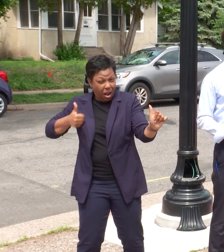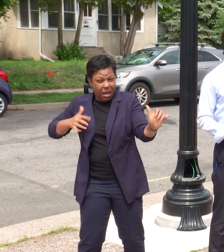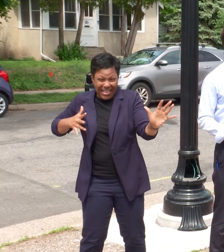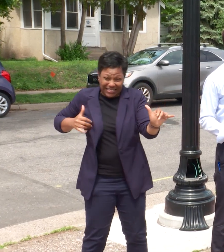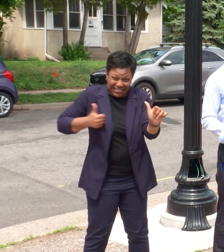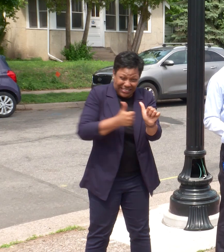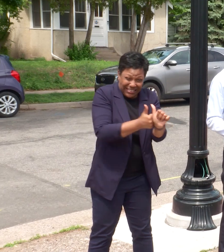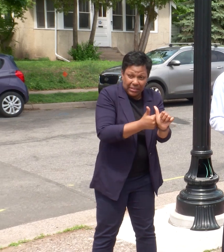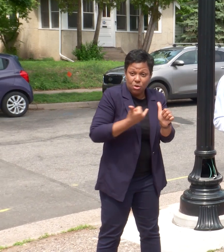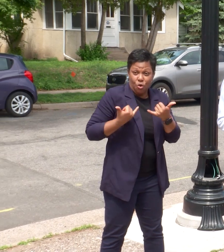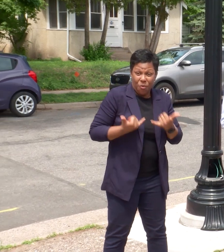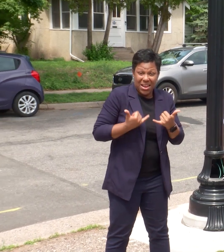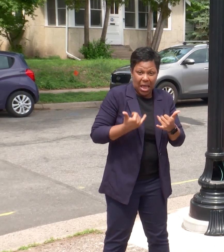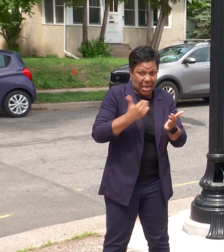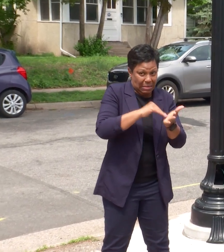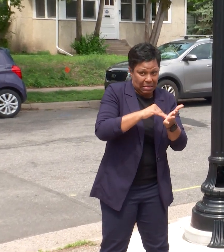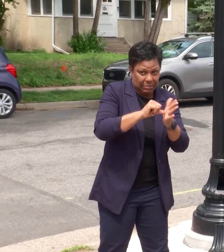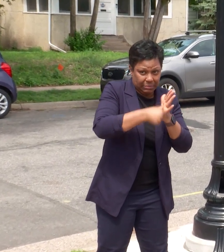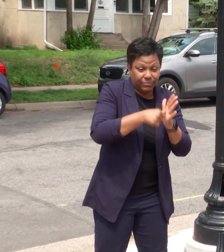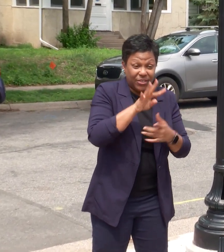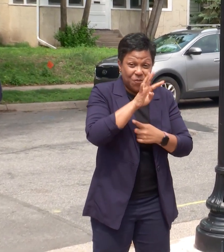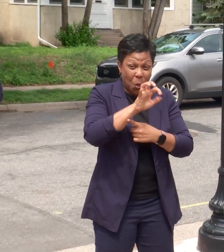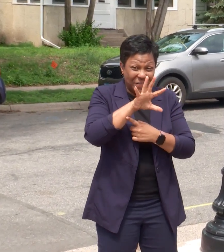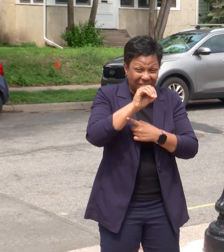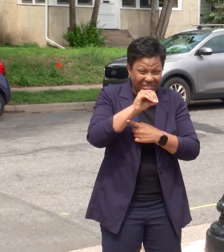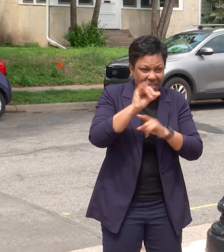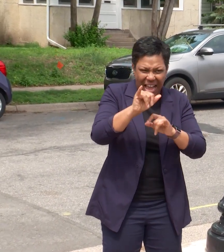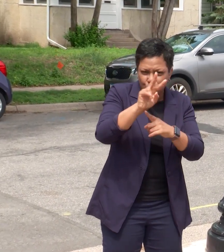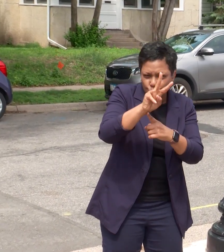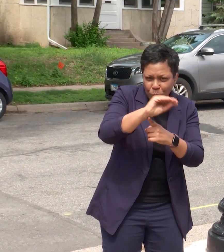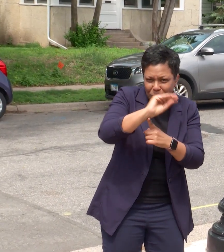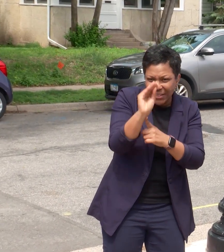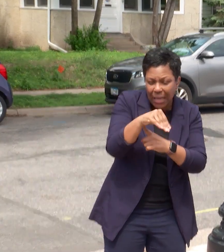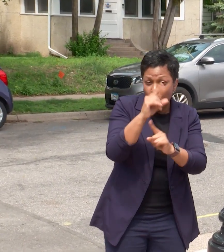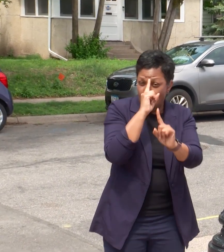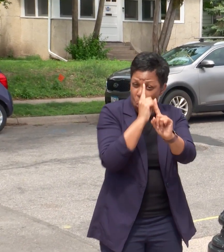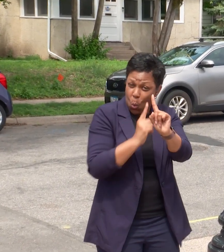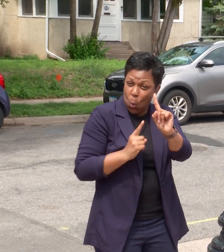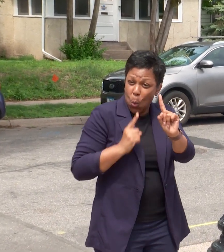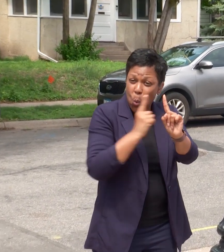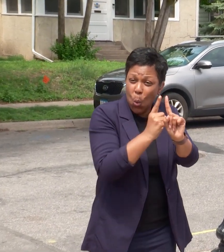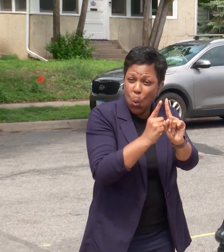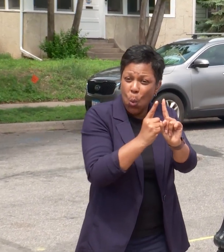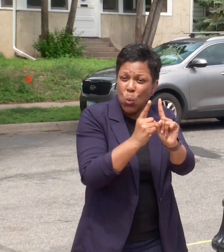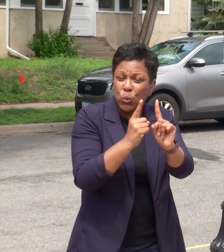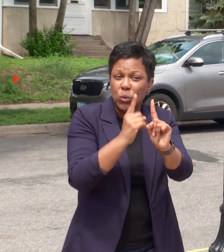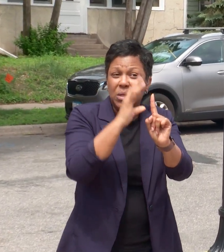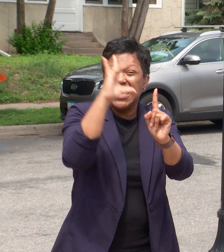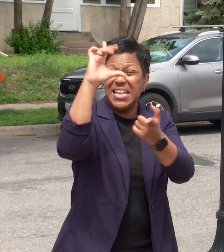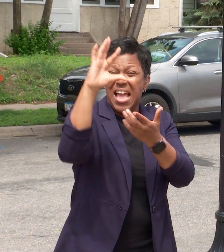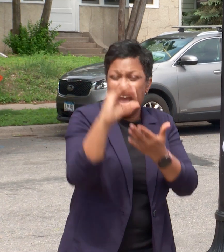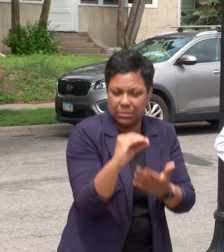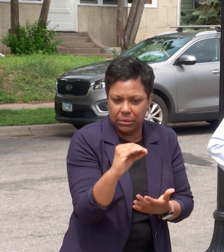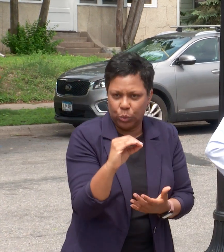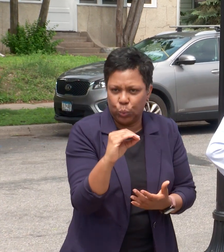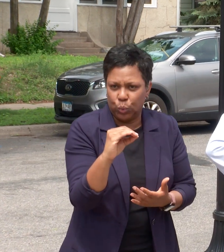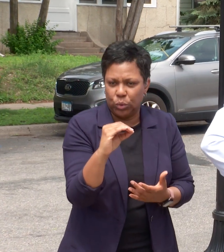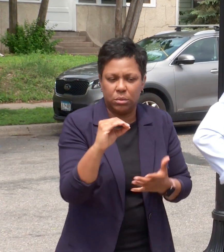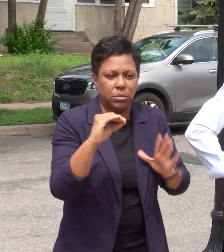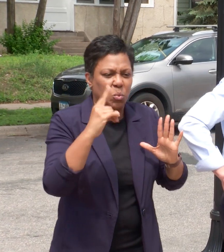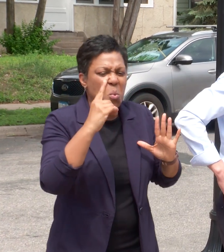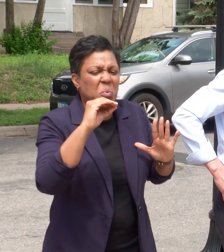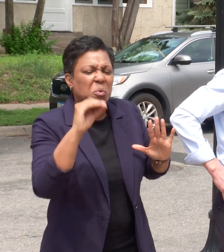2% lights off to, 0 plus a little bit. Just to reiterate